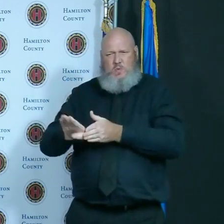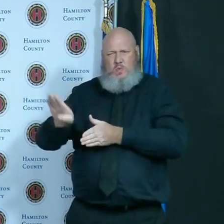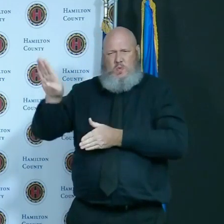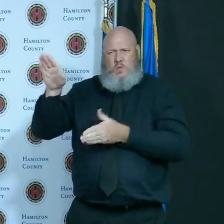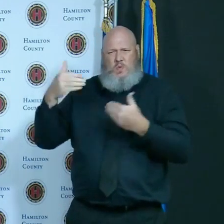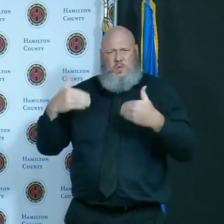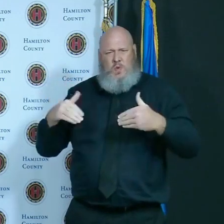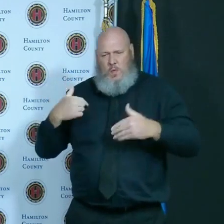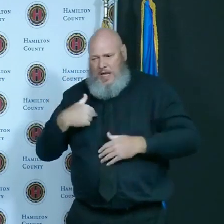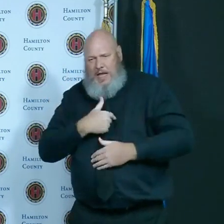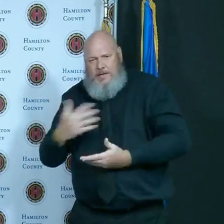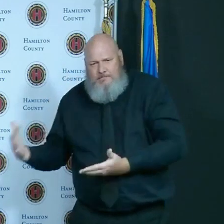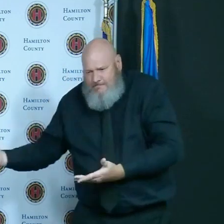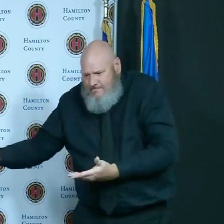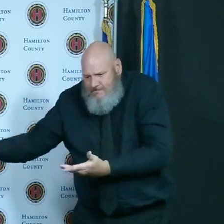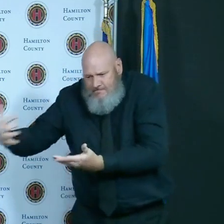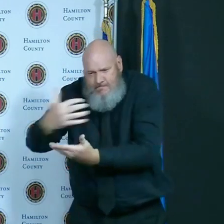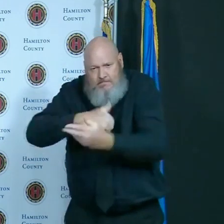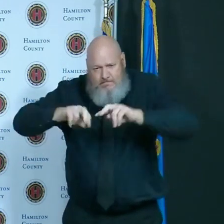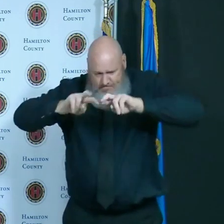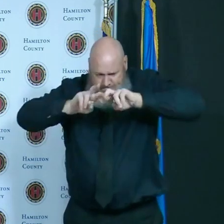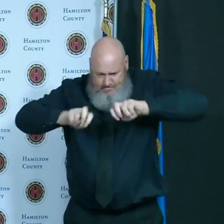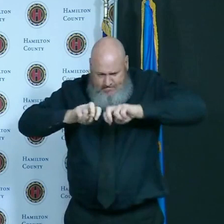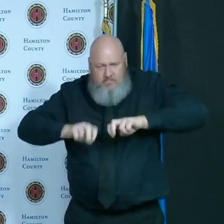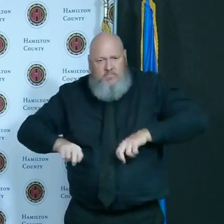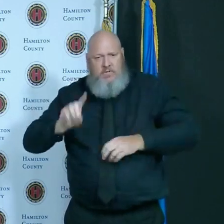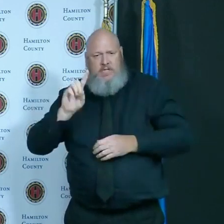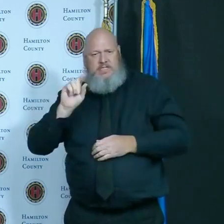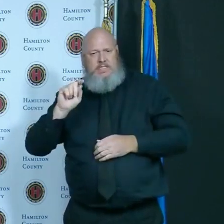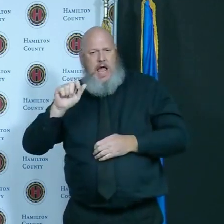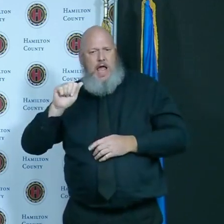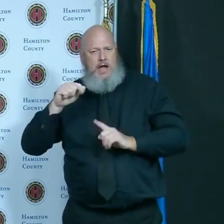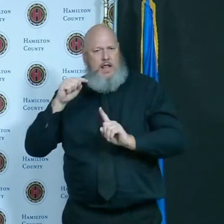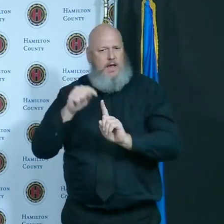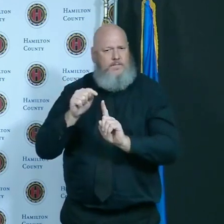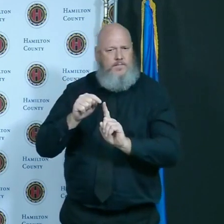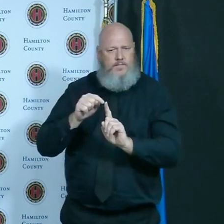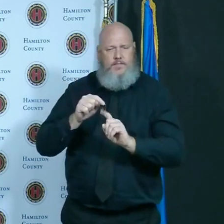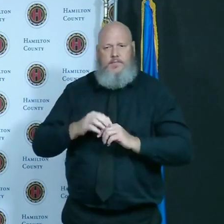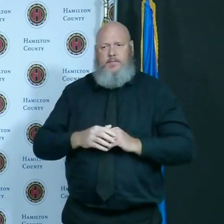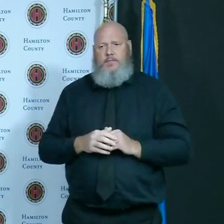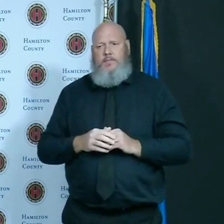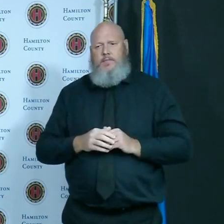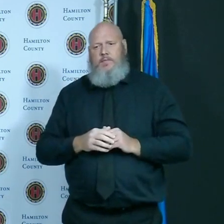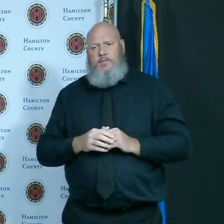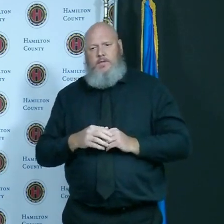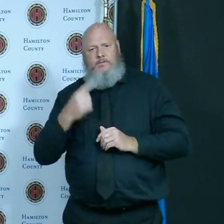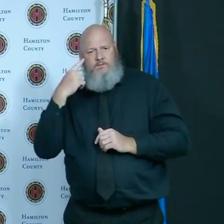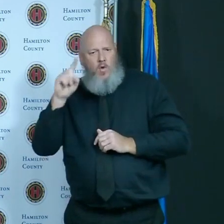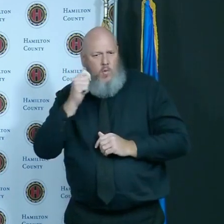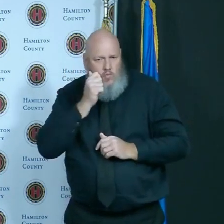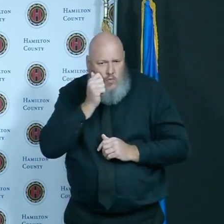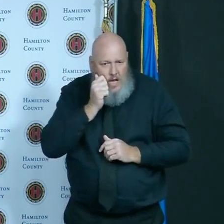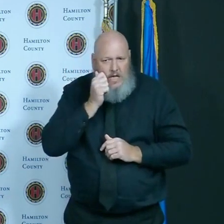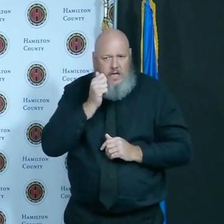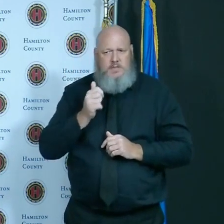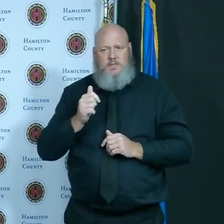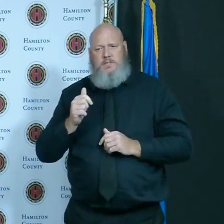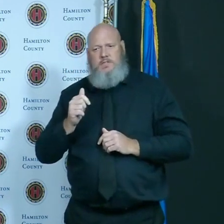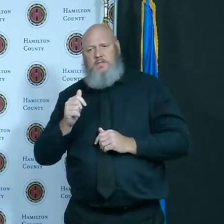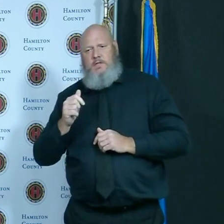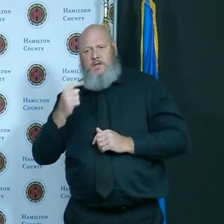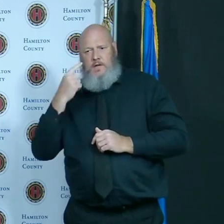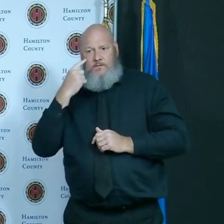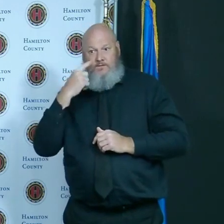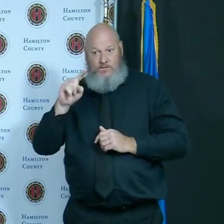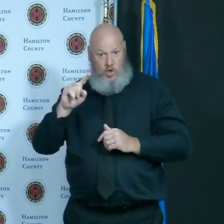Hamilton County related to demographics, related to race. And so we have some of that information in, and that is reflected